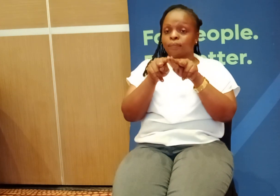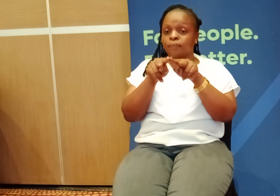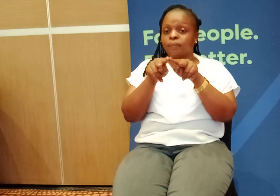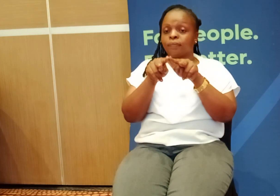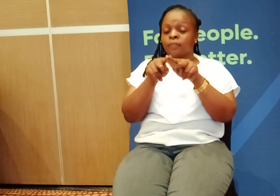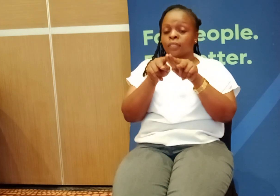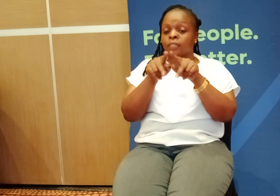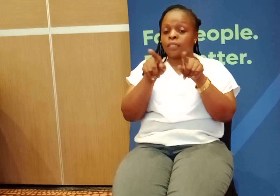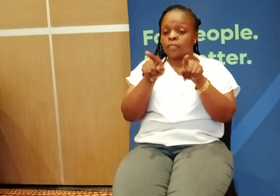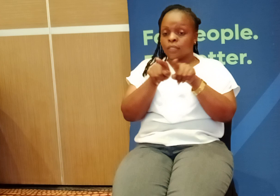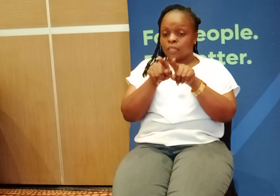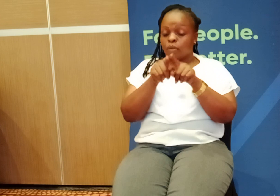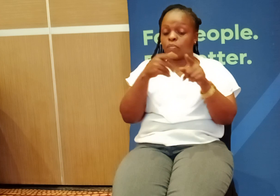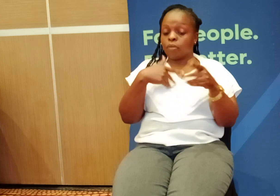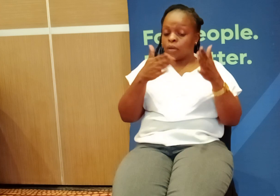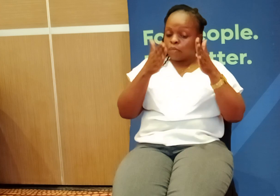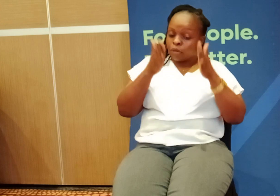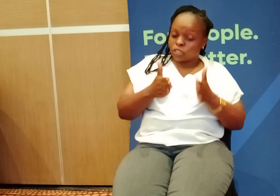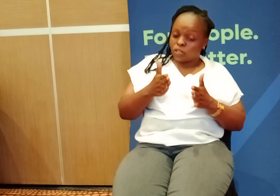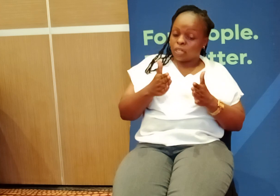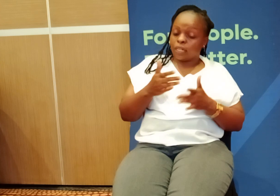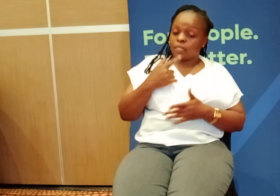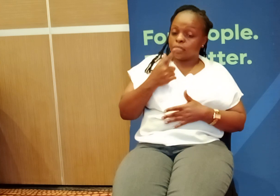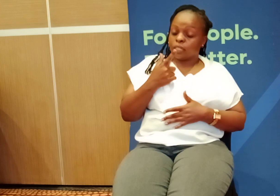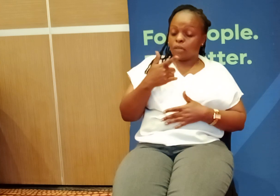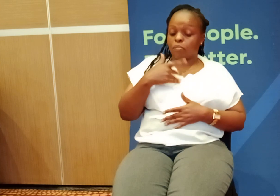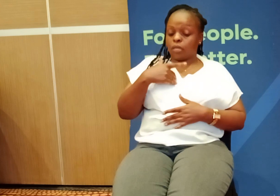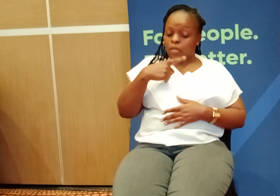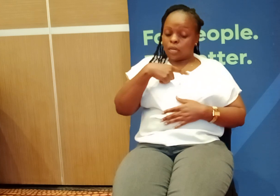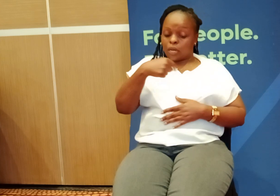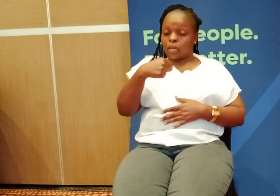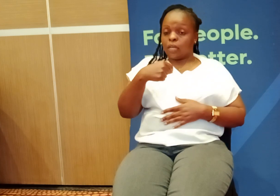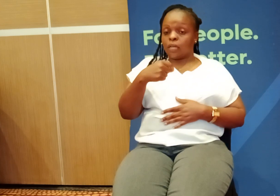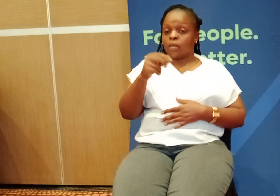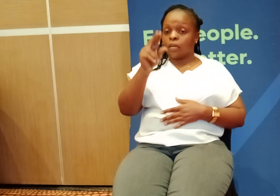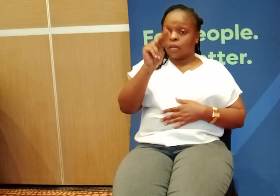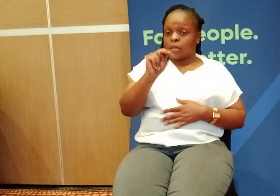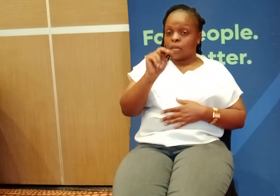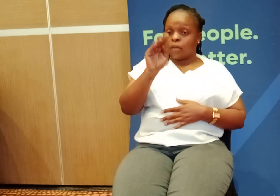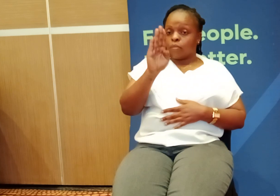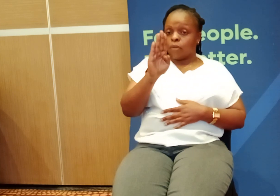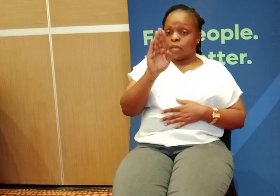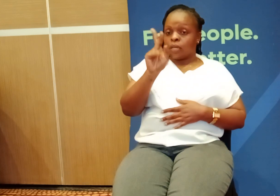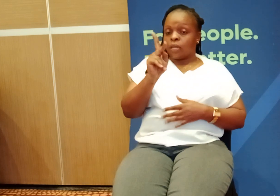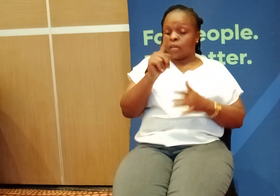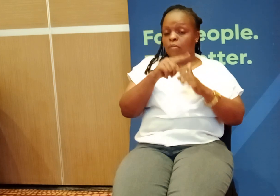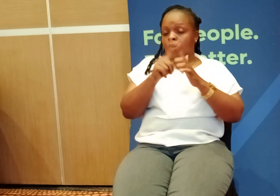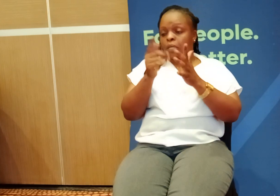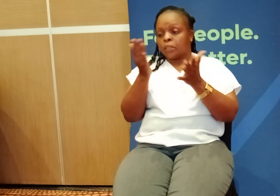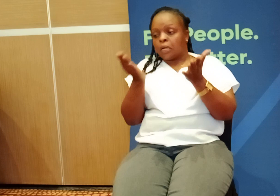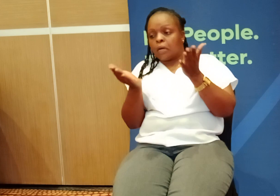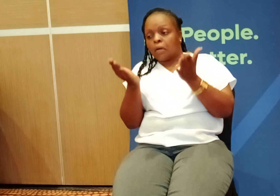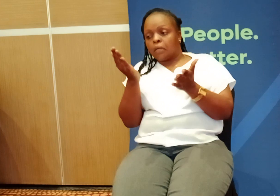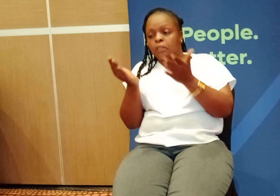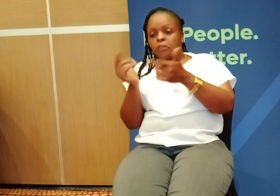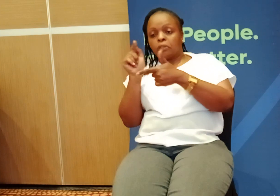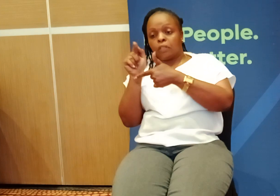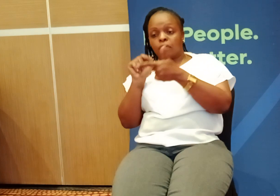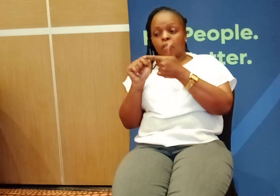and I personally say, I love NBK, but divided attention is not going to help. I don't know how people who have